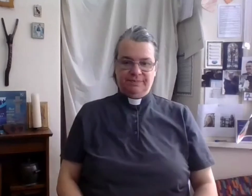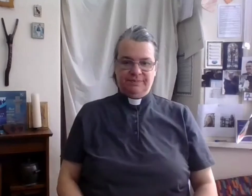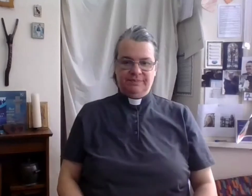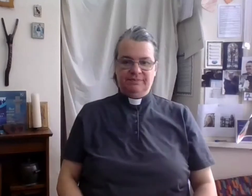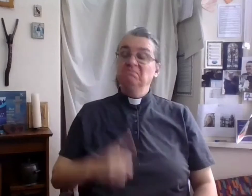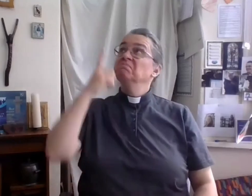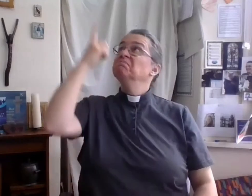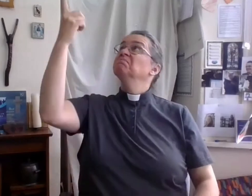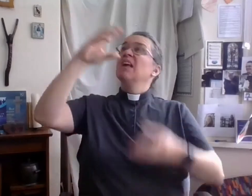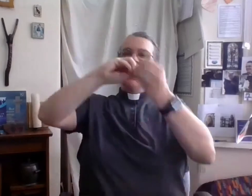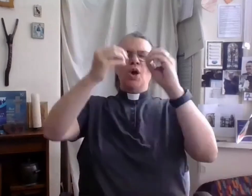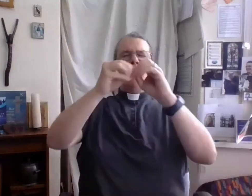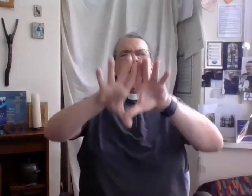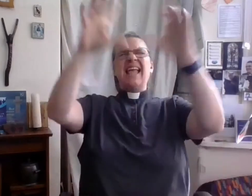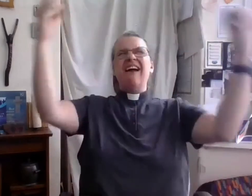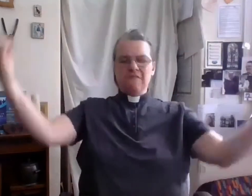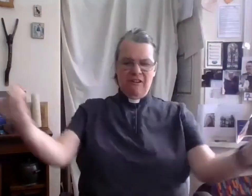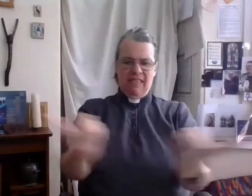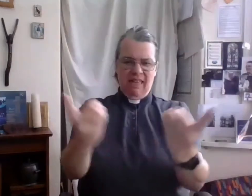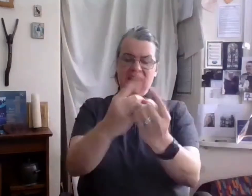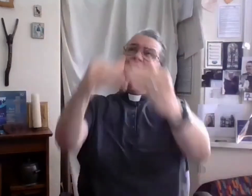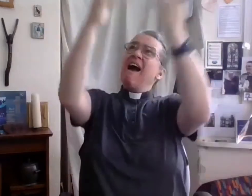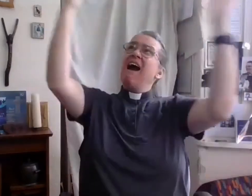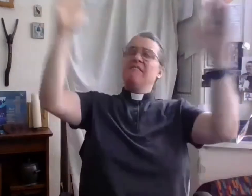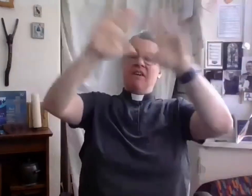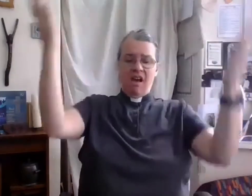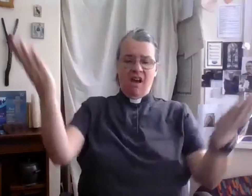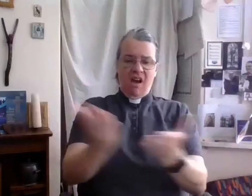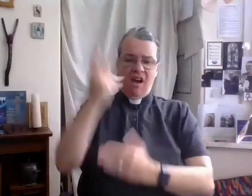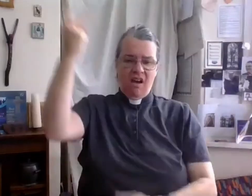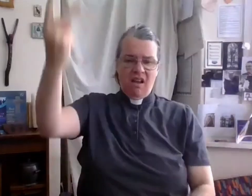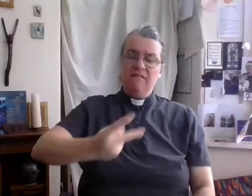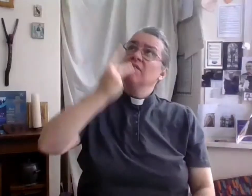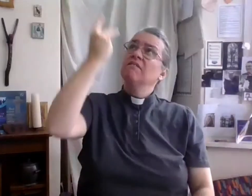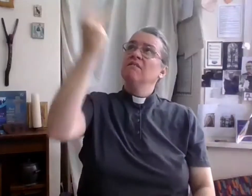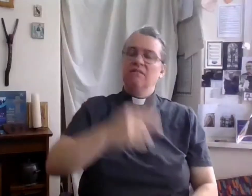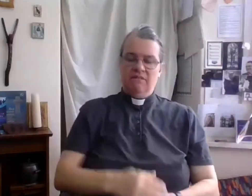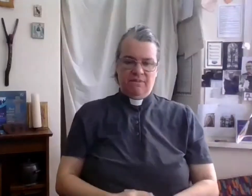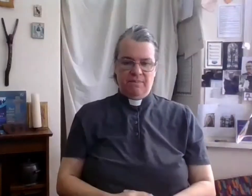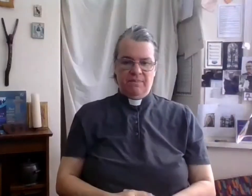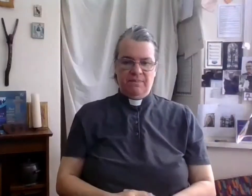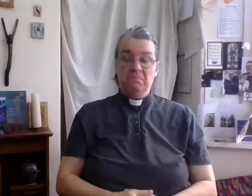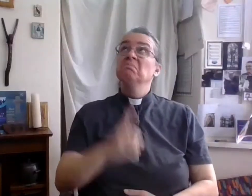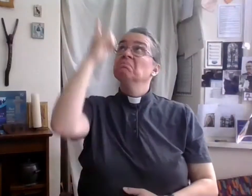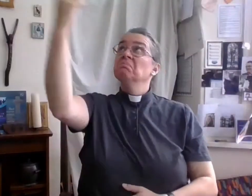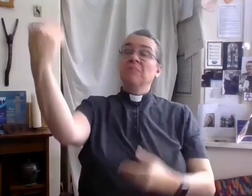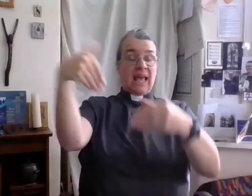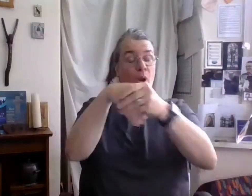I believe in God, who made everything in heaven and on earth,